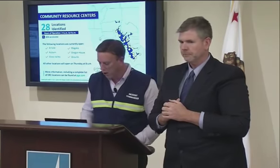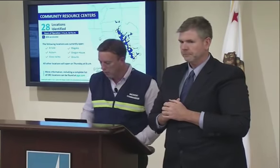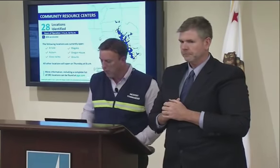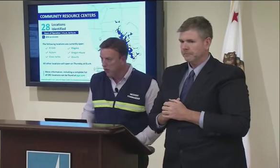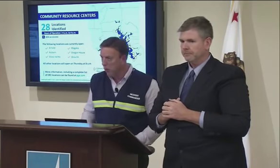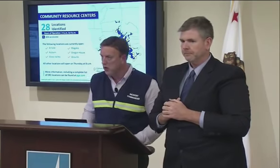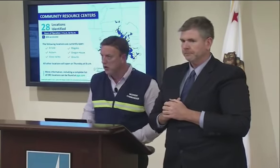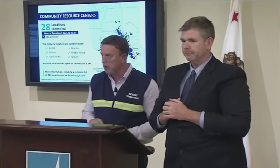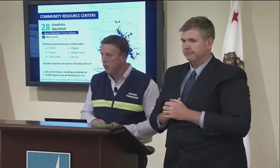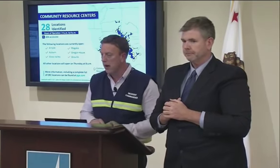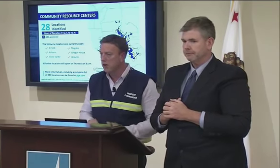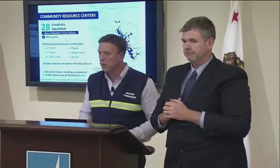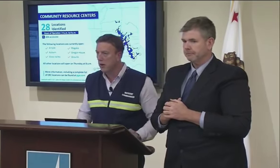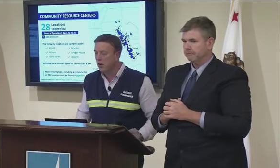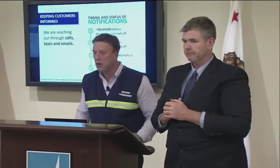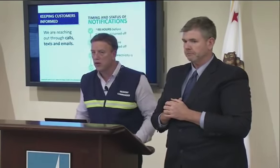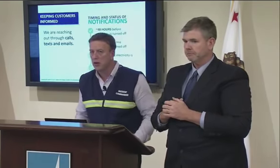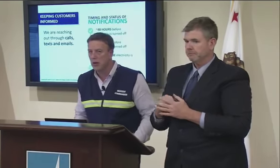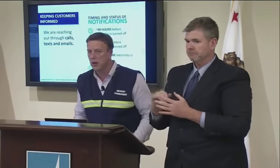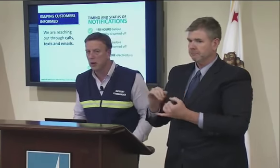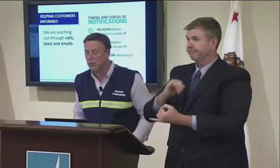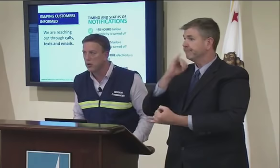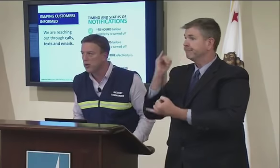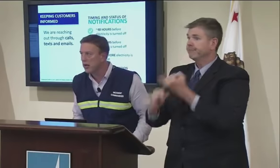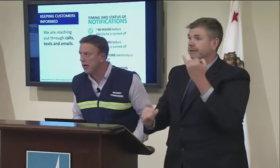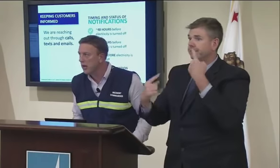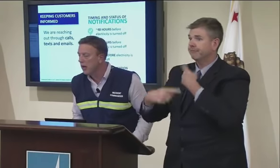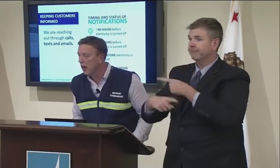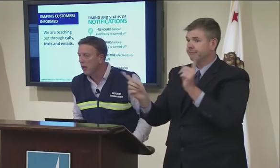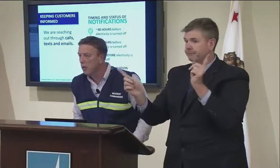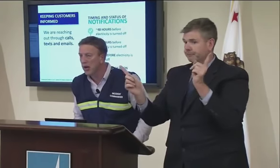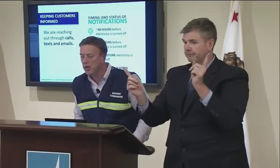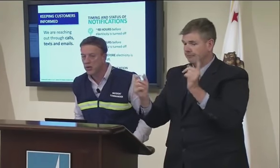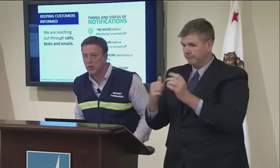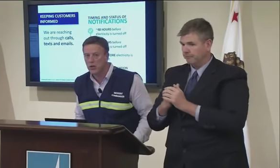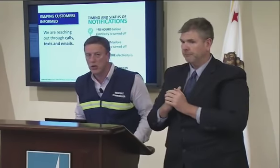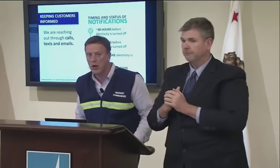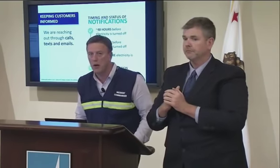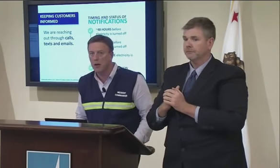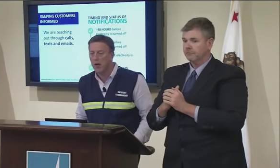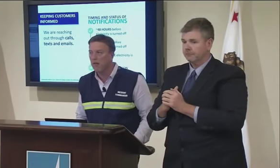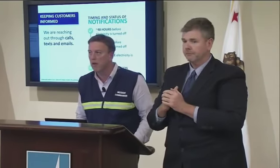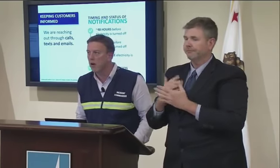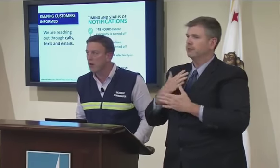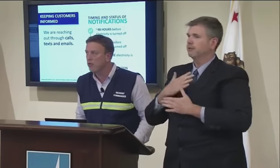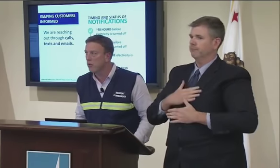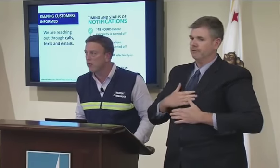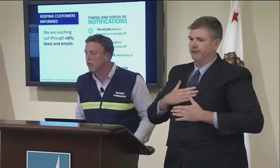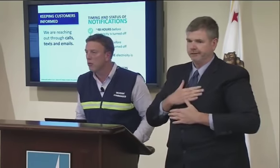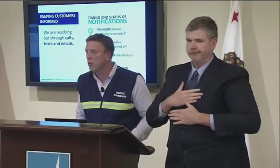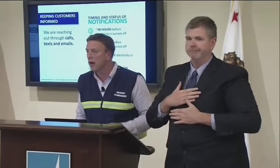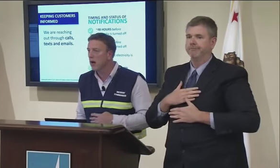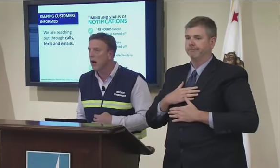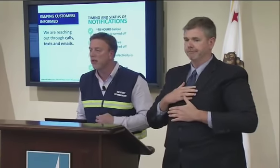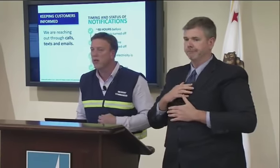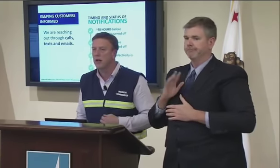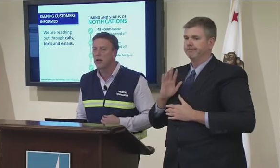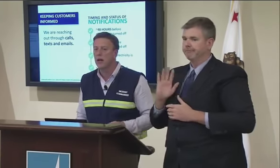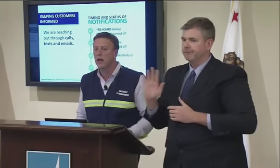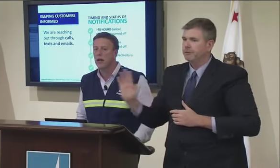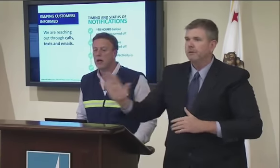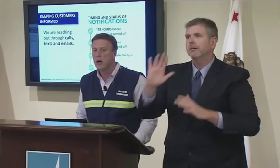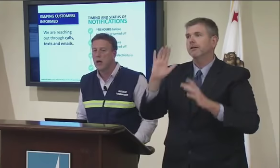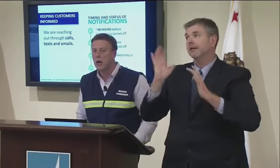one final note before I turn it back to Bill. I just appreciate the patience on behalf of our customers. We recognize